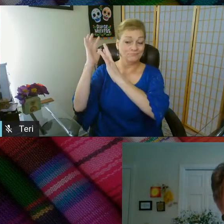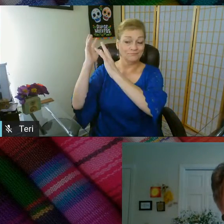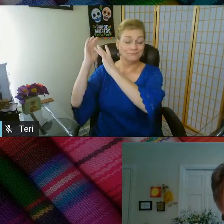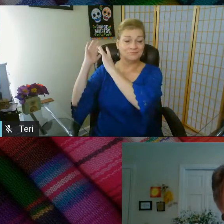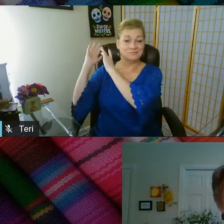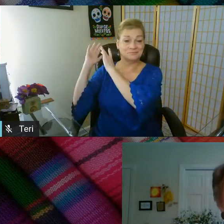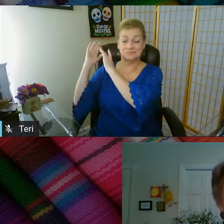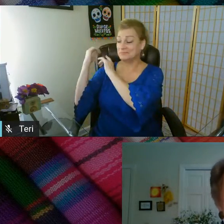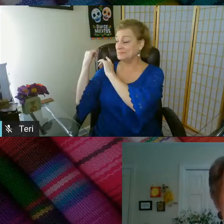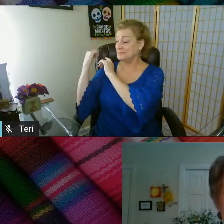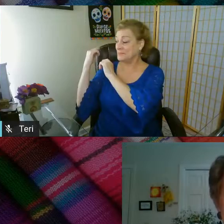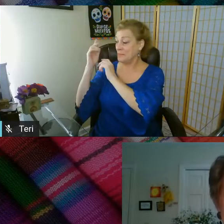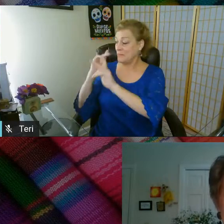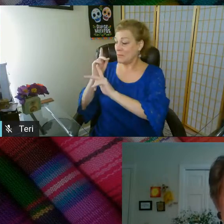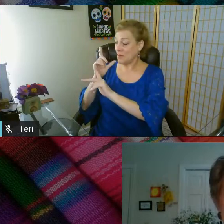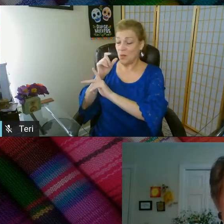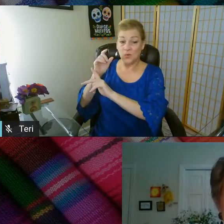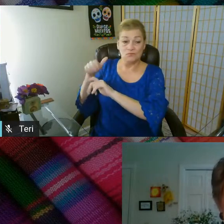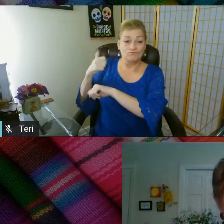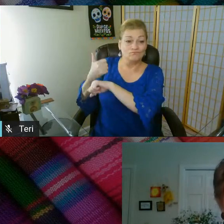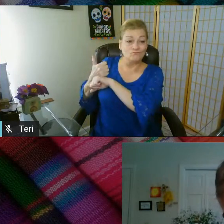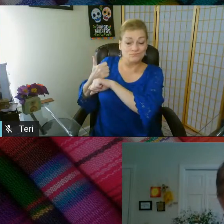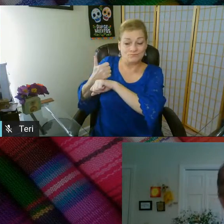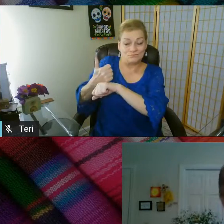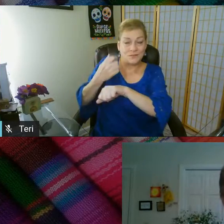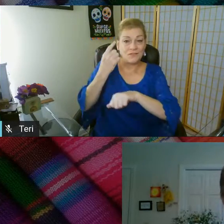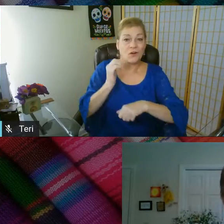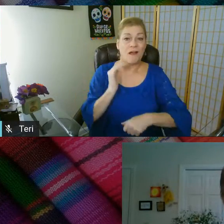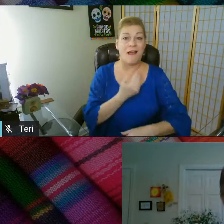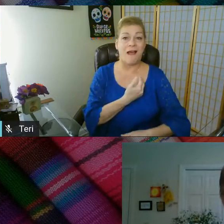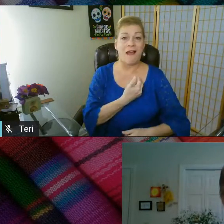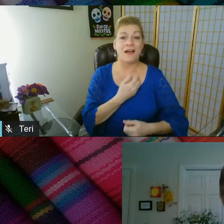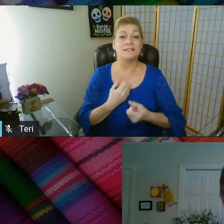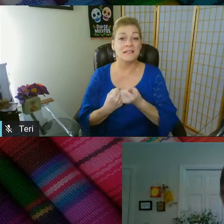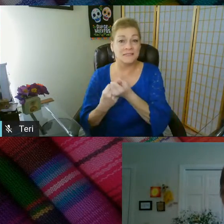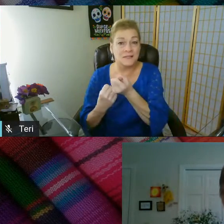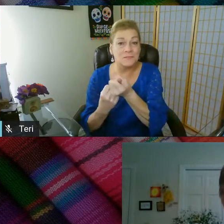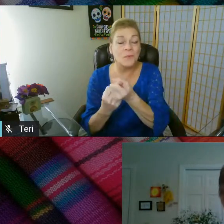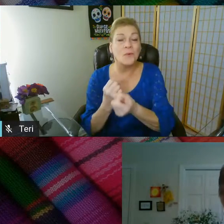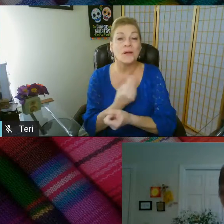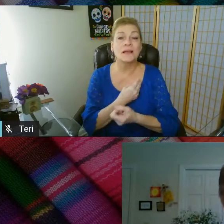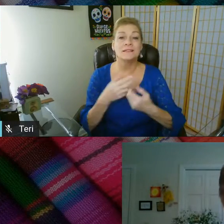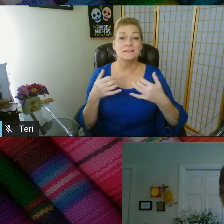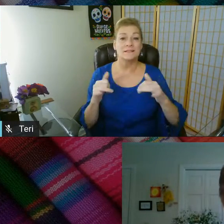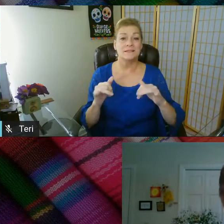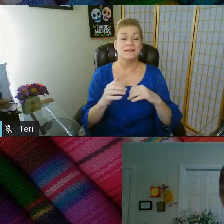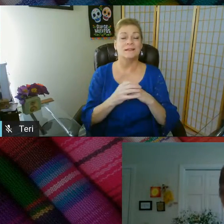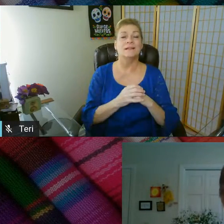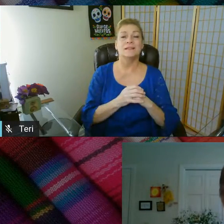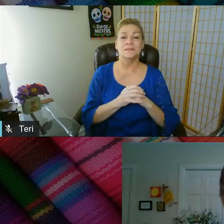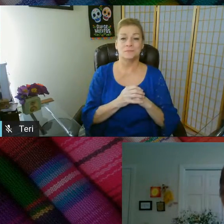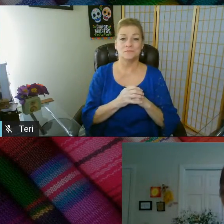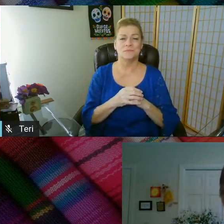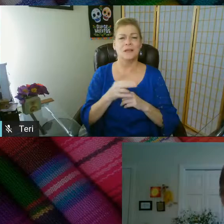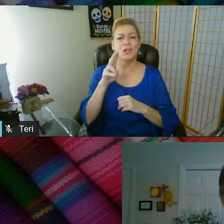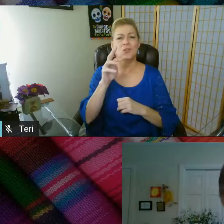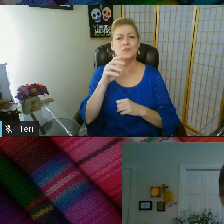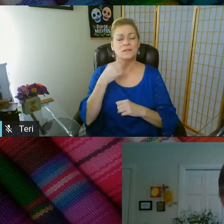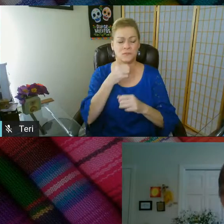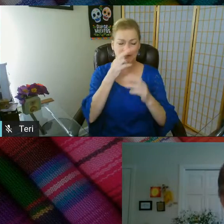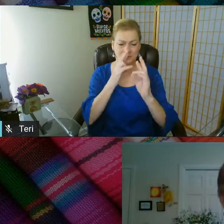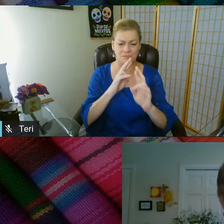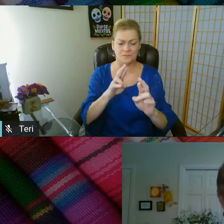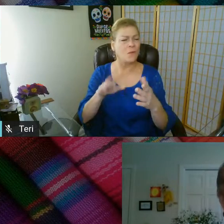on. So gratitude will be our theme for this month. And in unity, we honor all